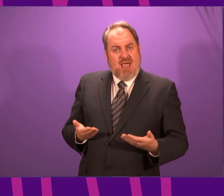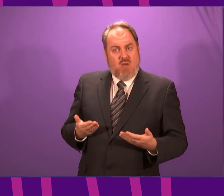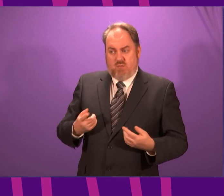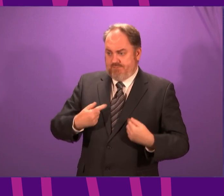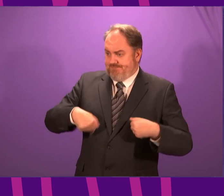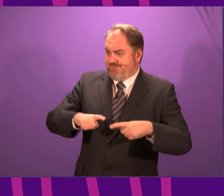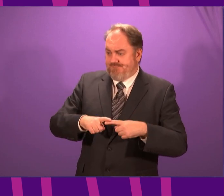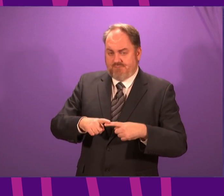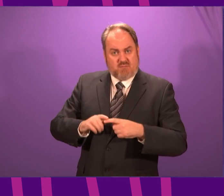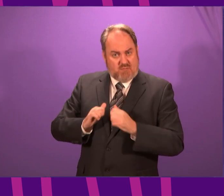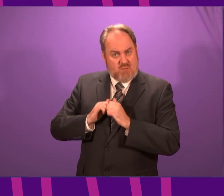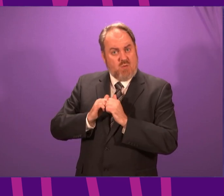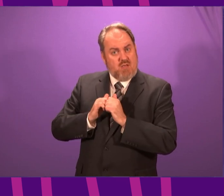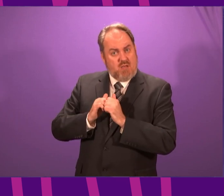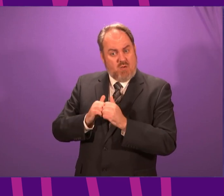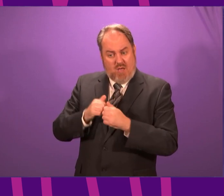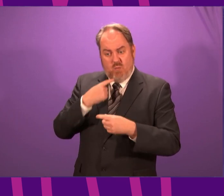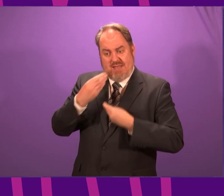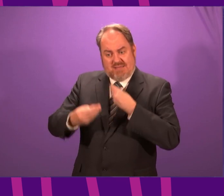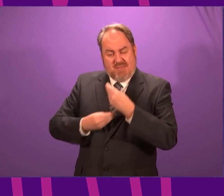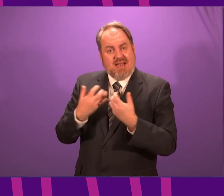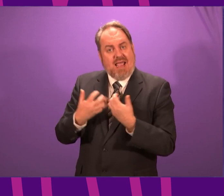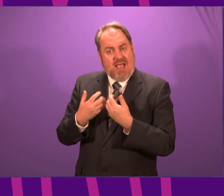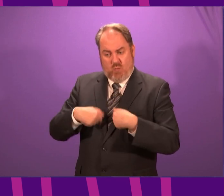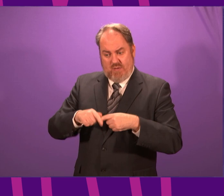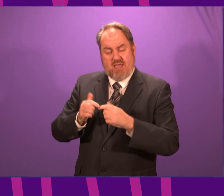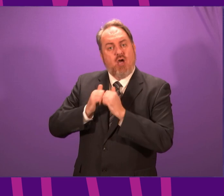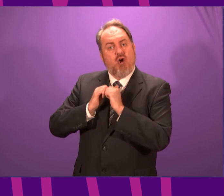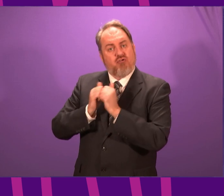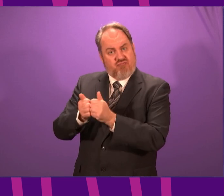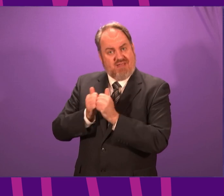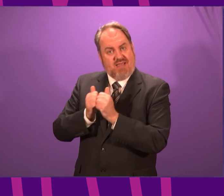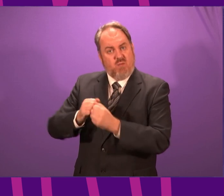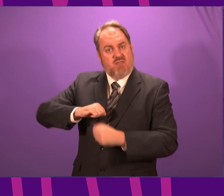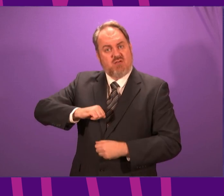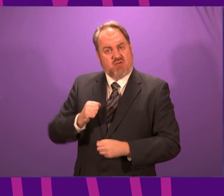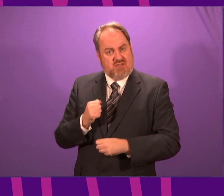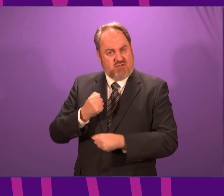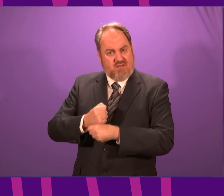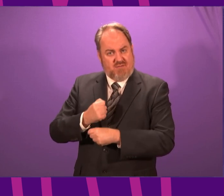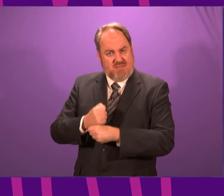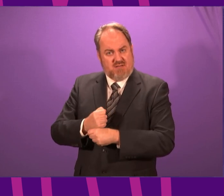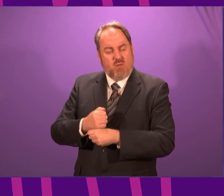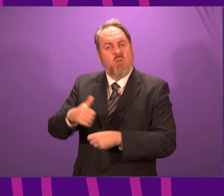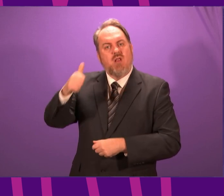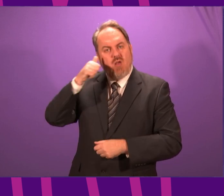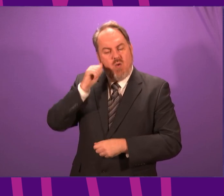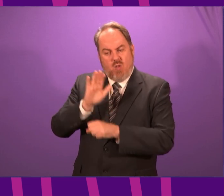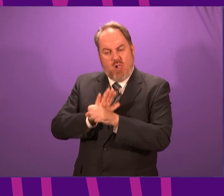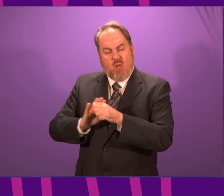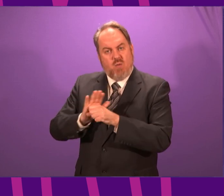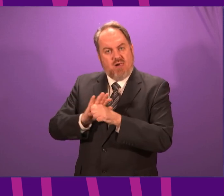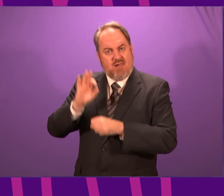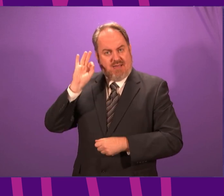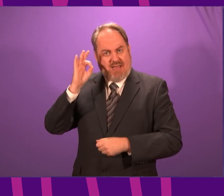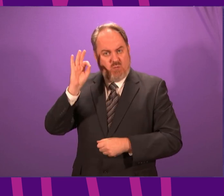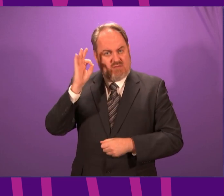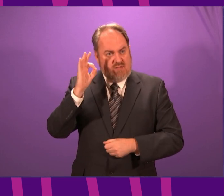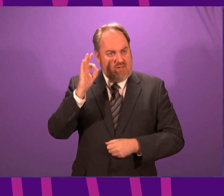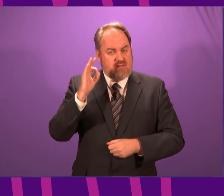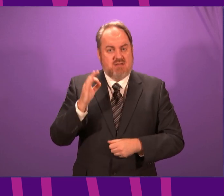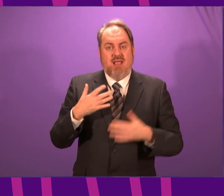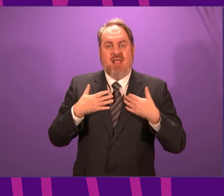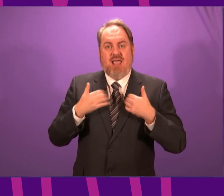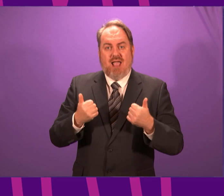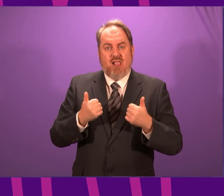agreement and alignment with the Scottish Government. First, in the need to recognise the importance of local authorities and health boards in this process, to